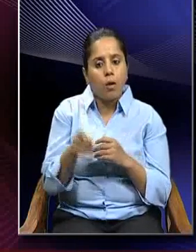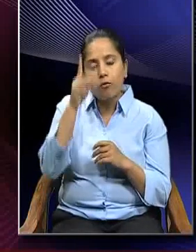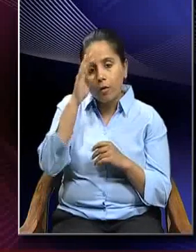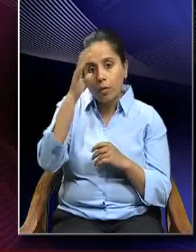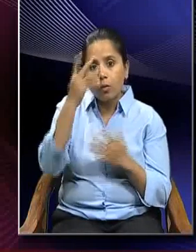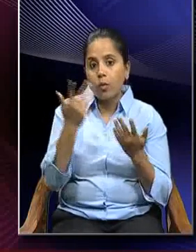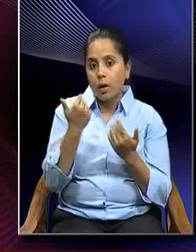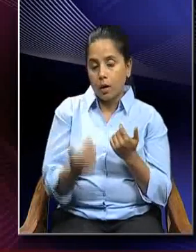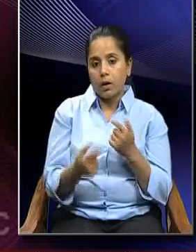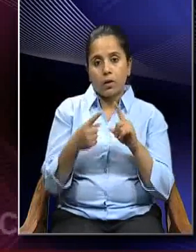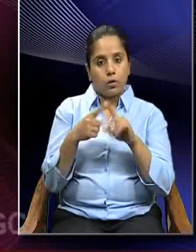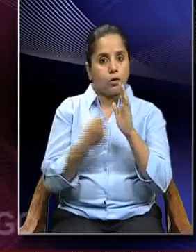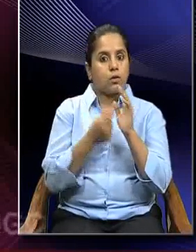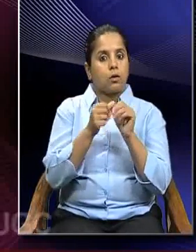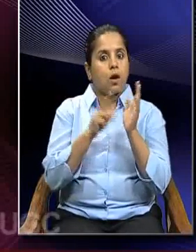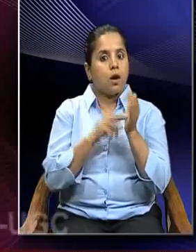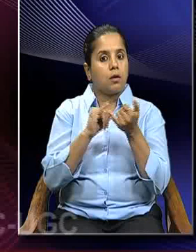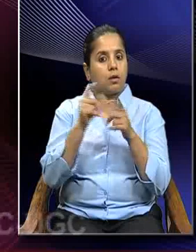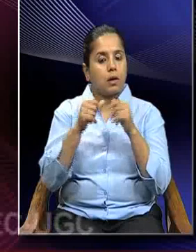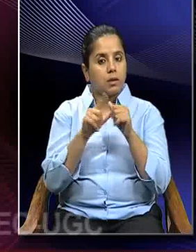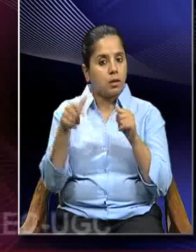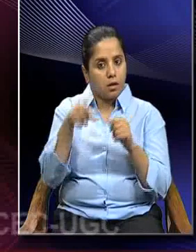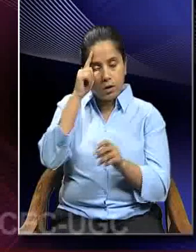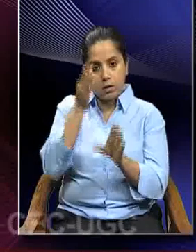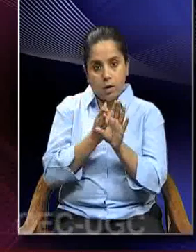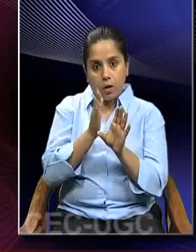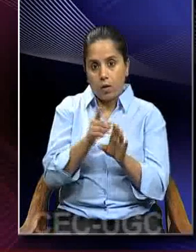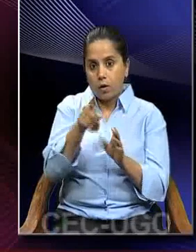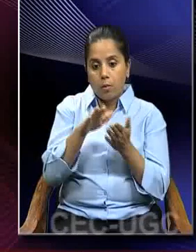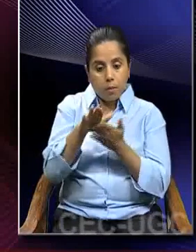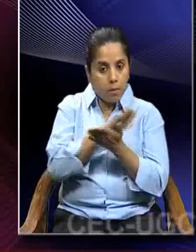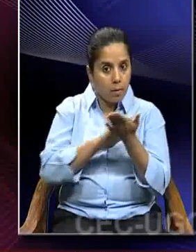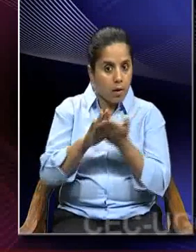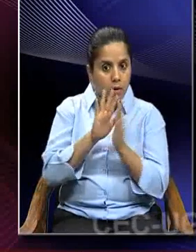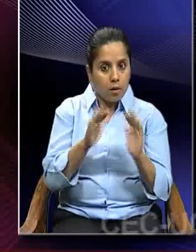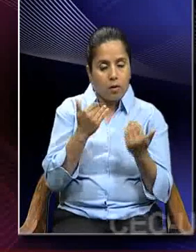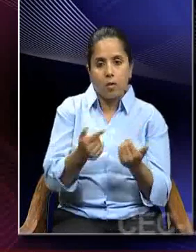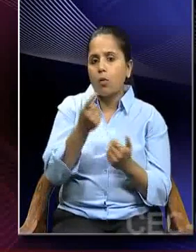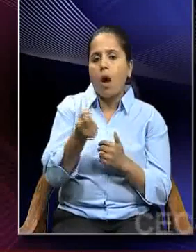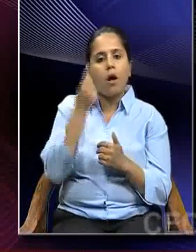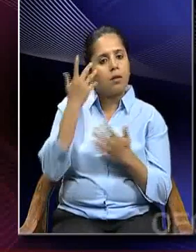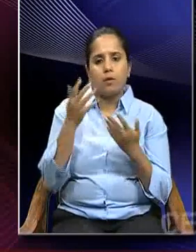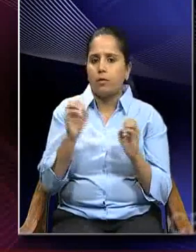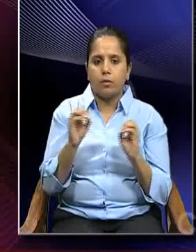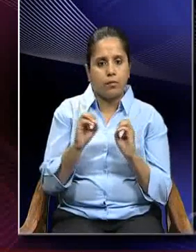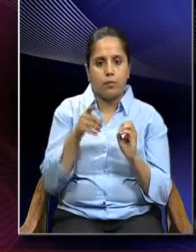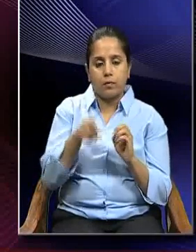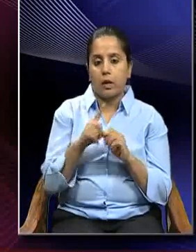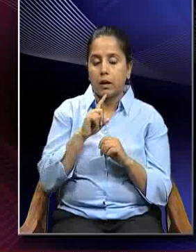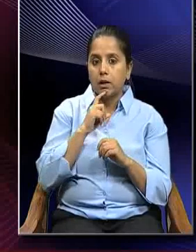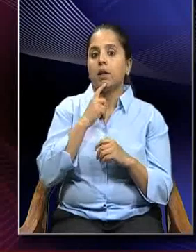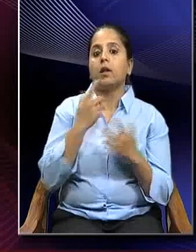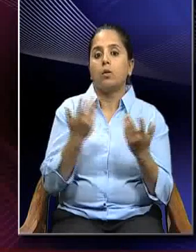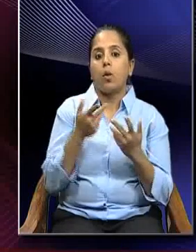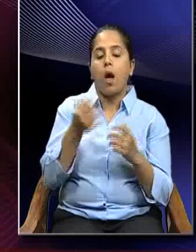of transcendental psychology. Because unless you know the basis of that, you cannot understand the seriousness of